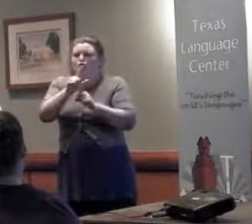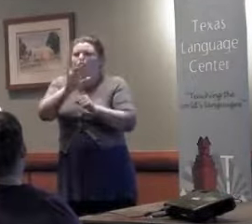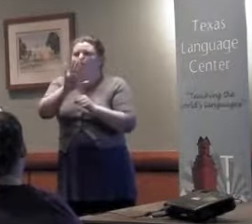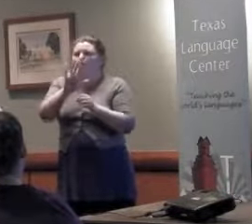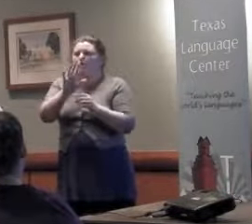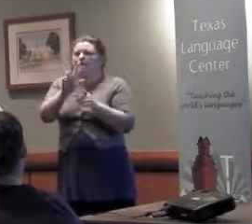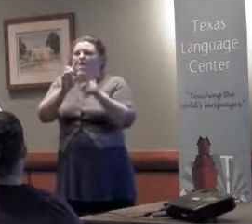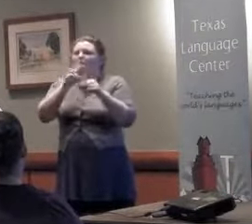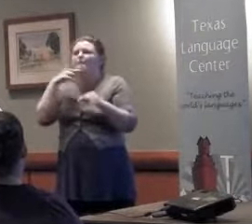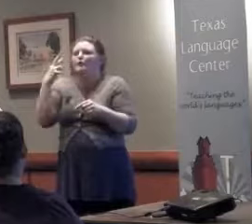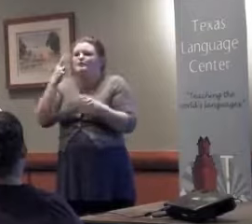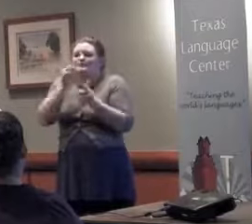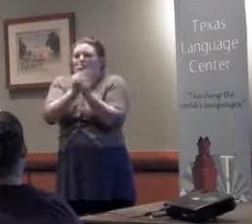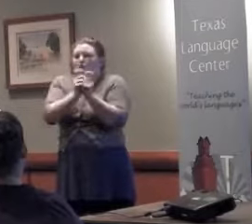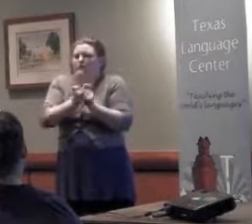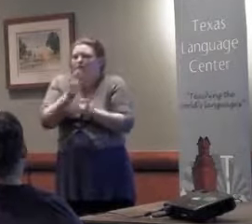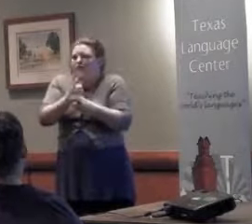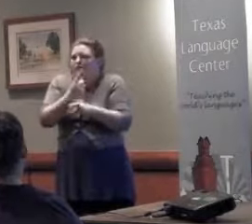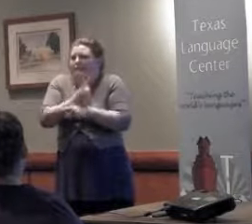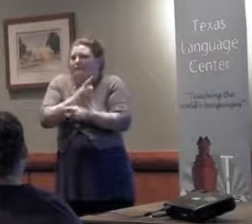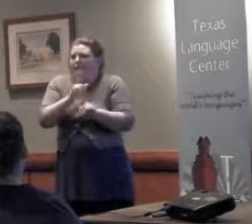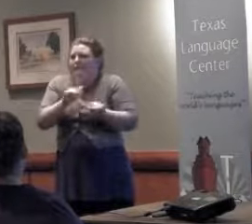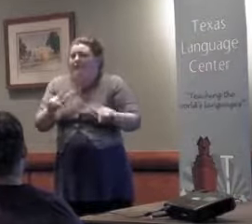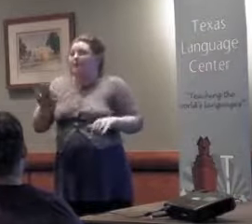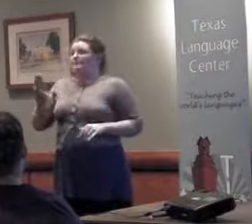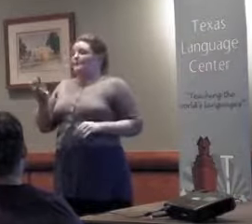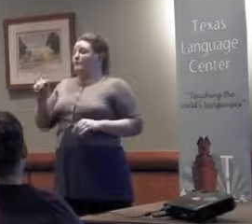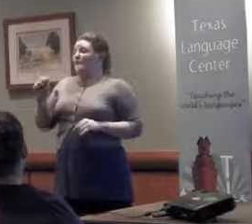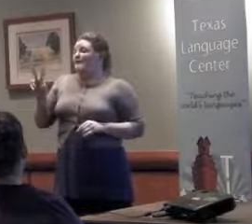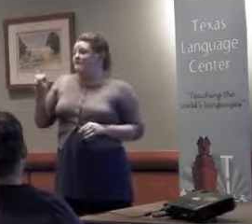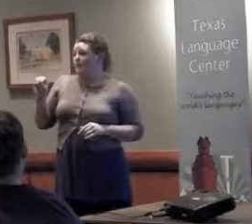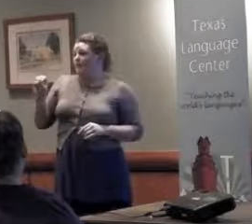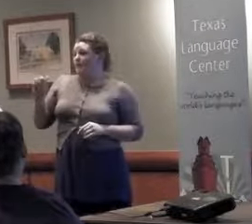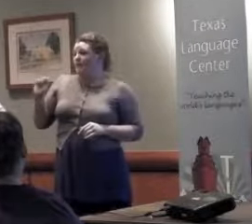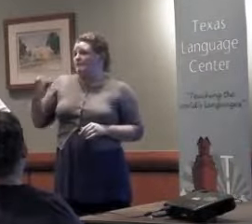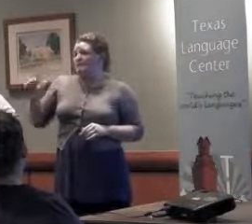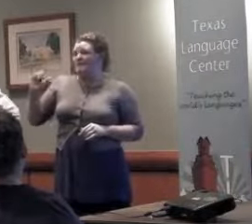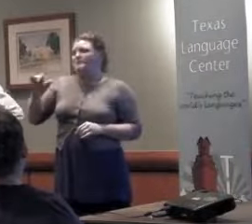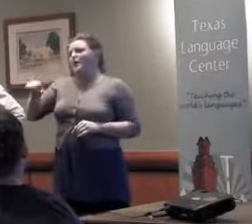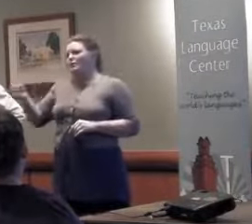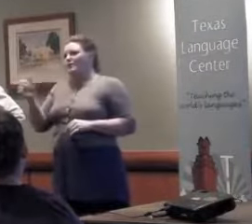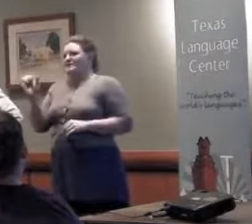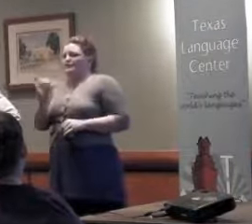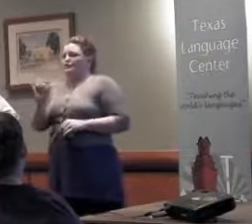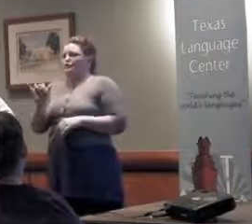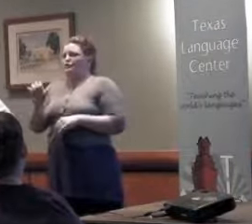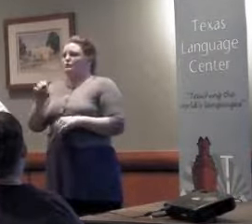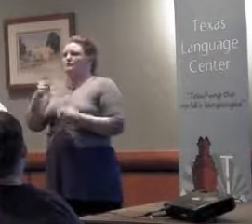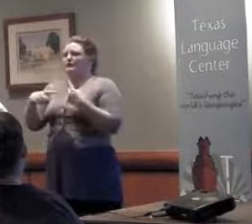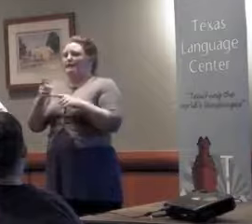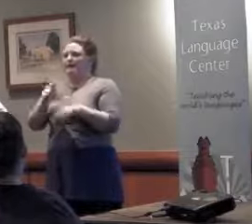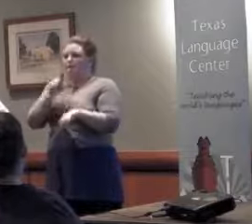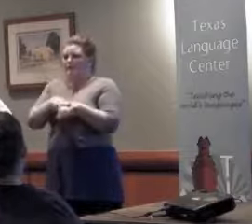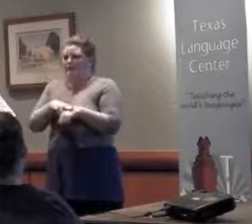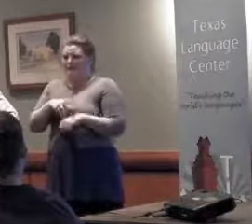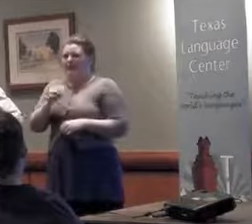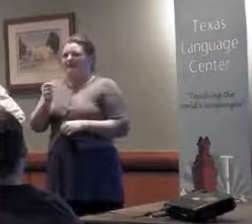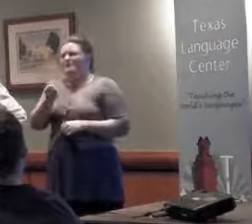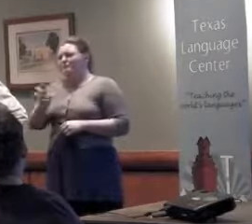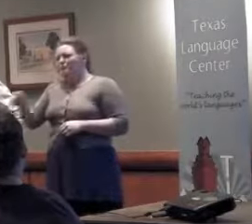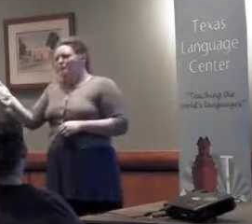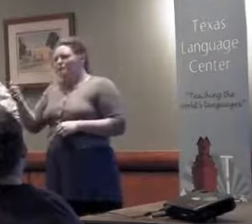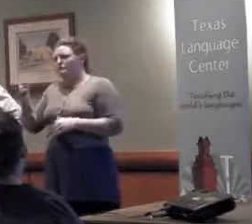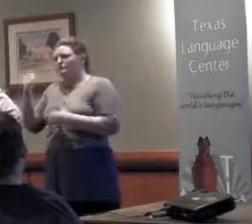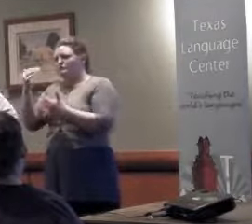verbs correctly. Bravo ASL is another one that is like Sounding Naturally. And there are a few others on the